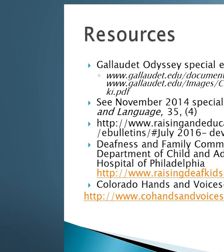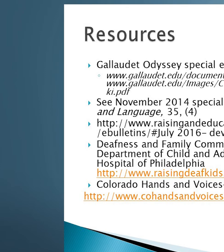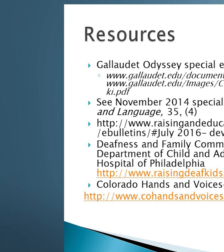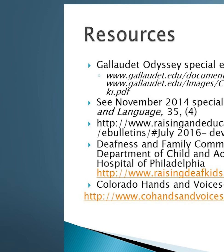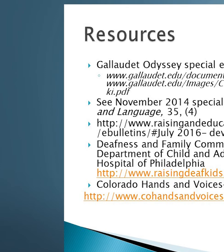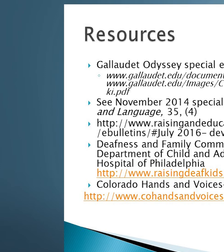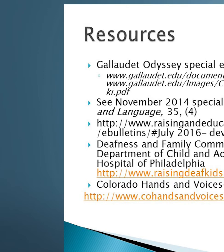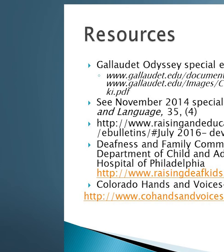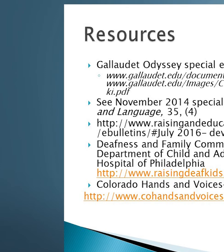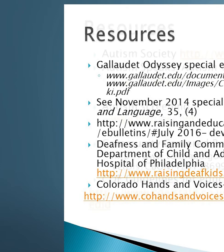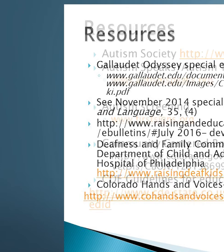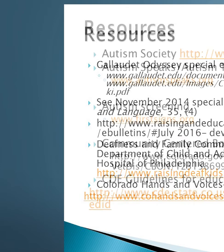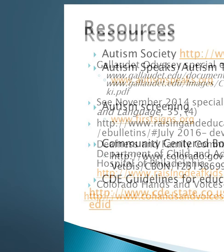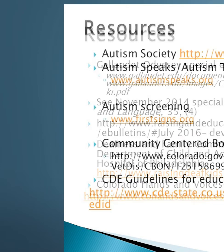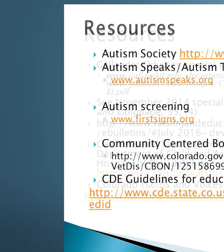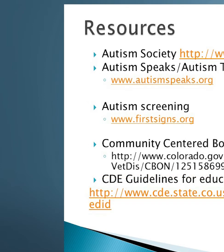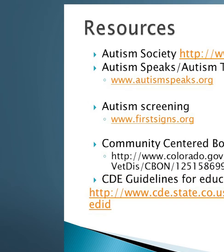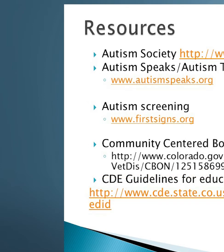www.csdb.org.